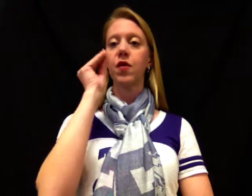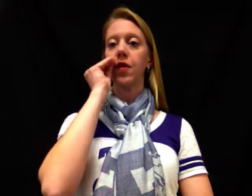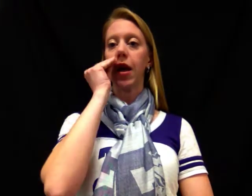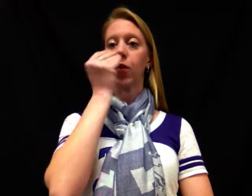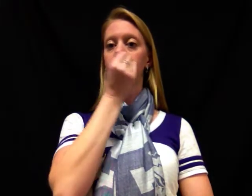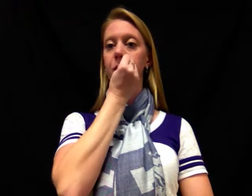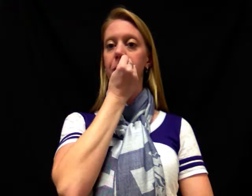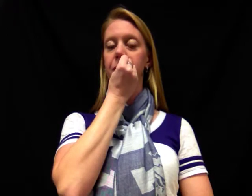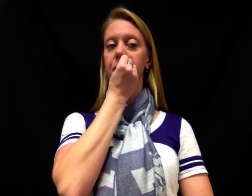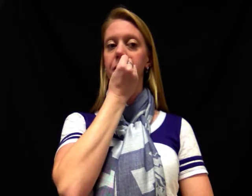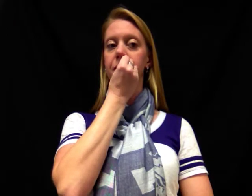flower,